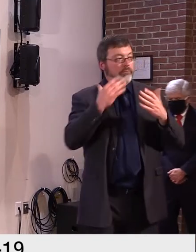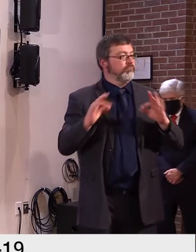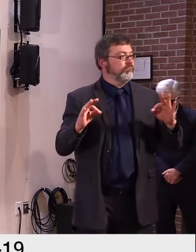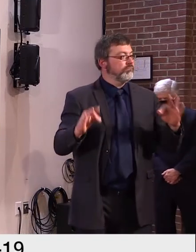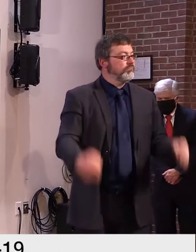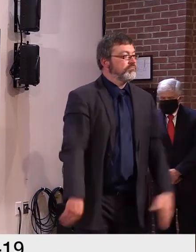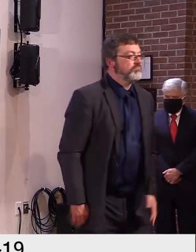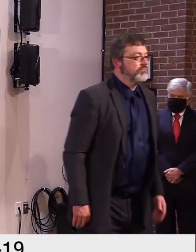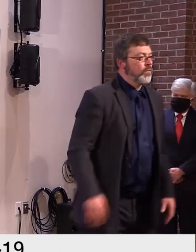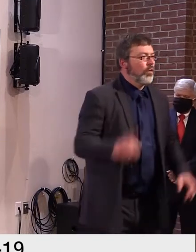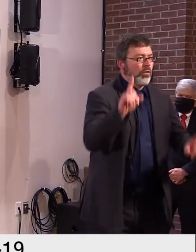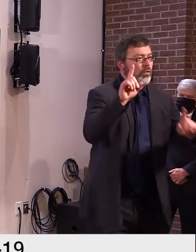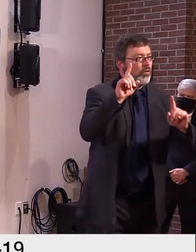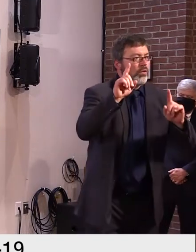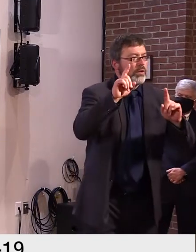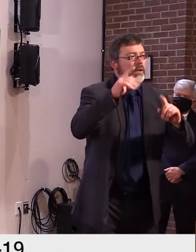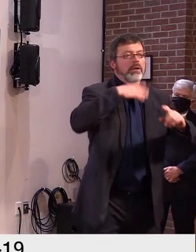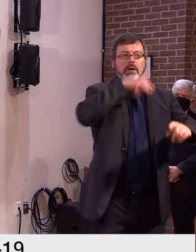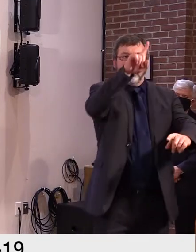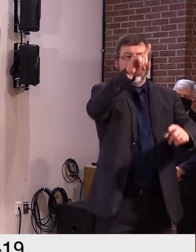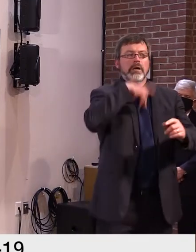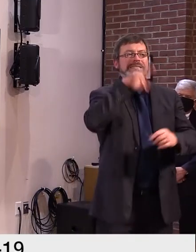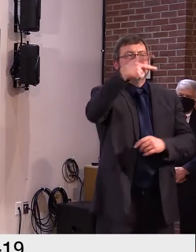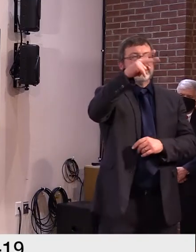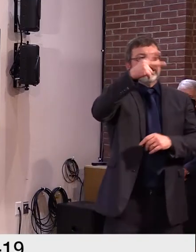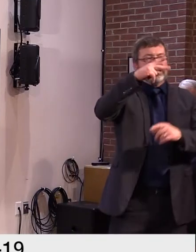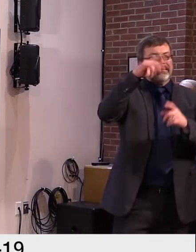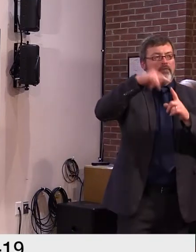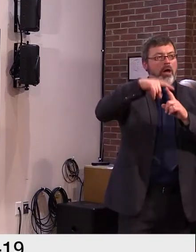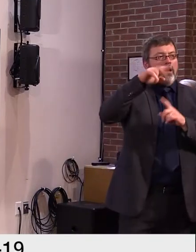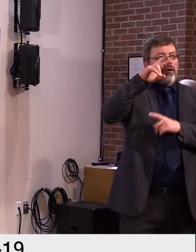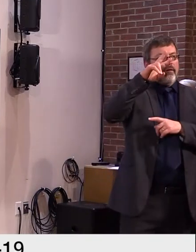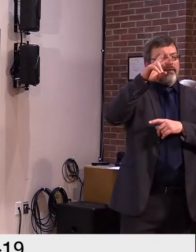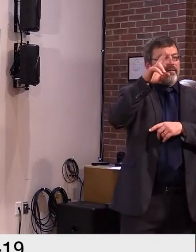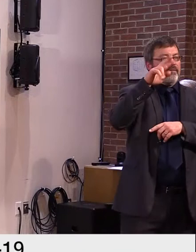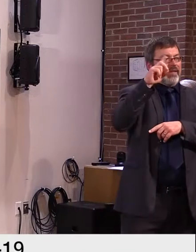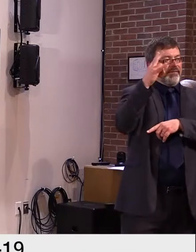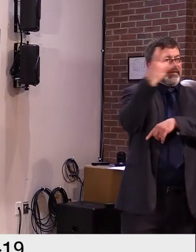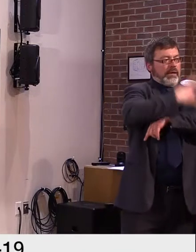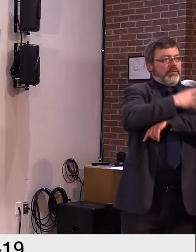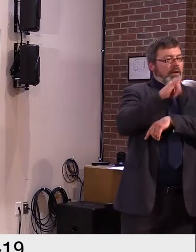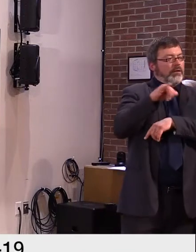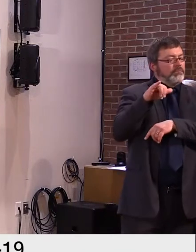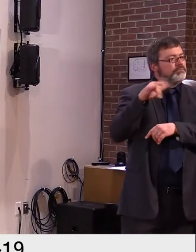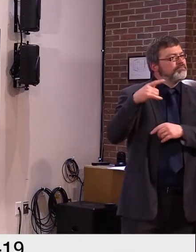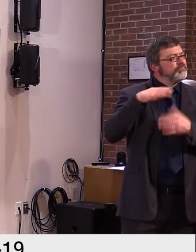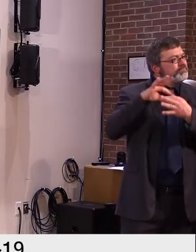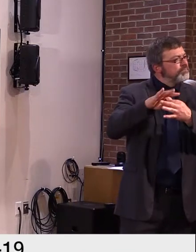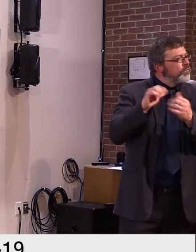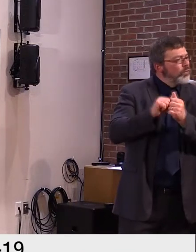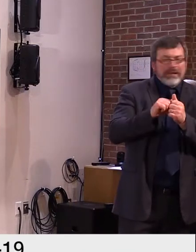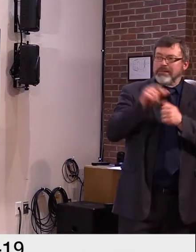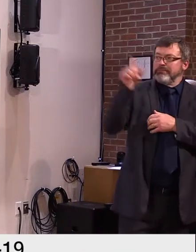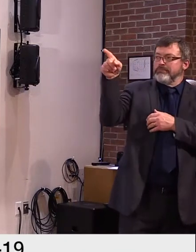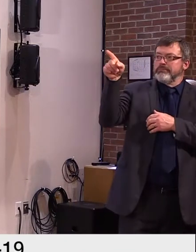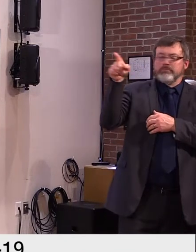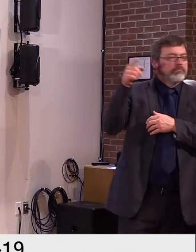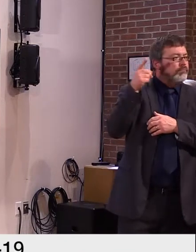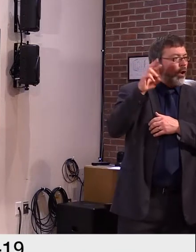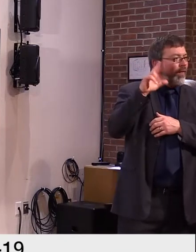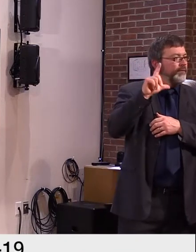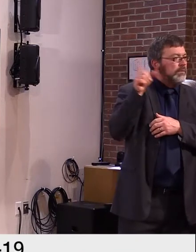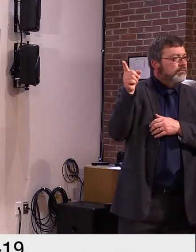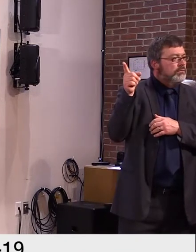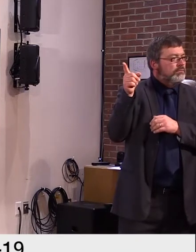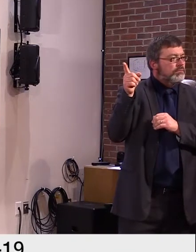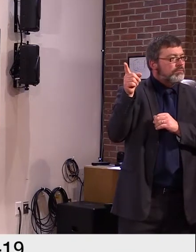I have a second question. This one's for Dr. Levine. I know that Nevada has halted the